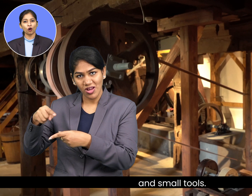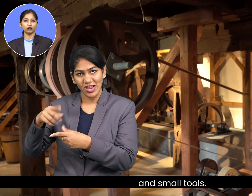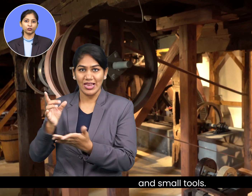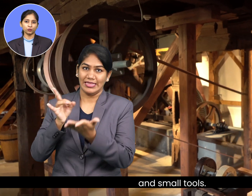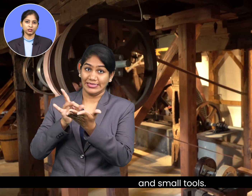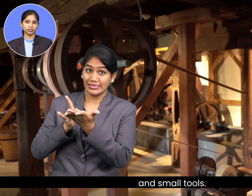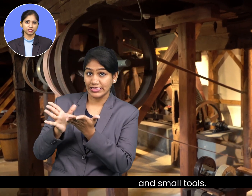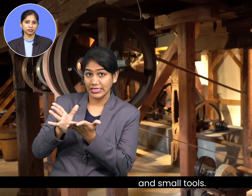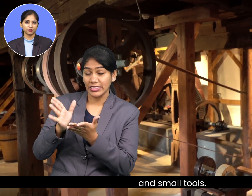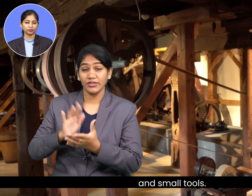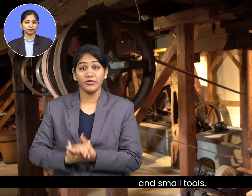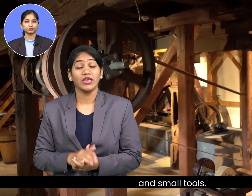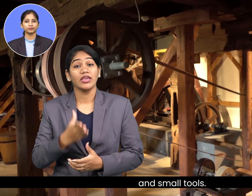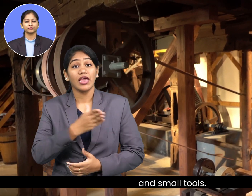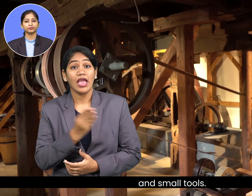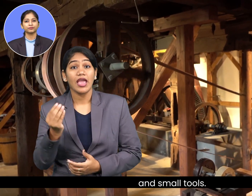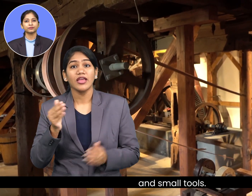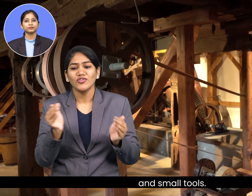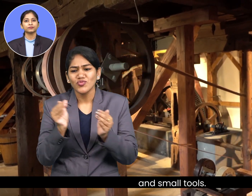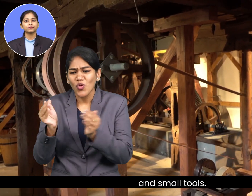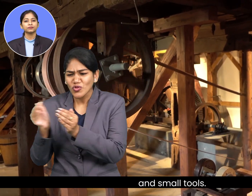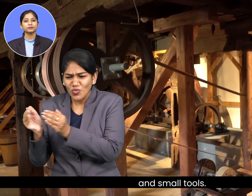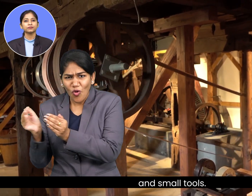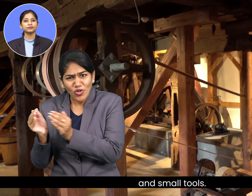and small tools.